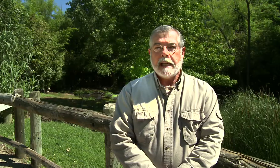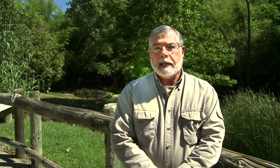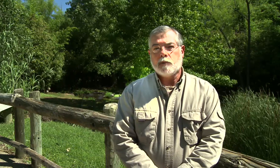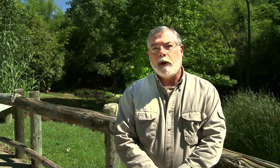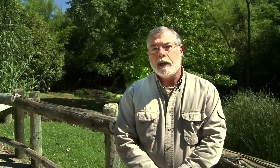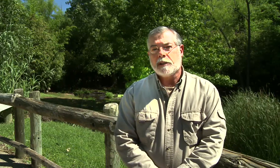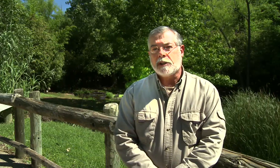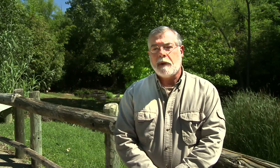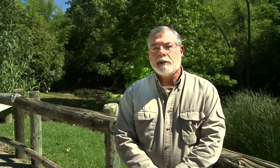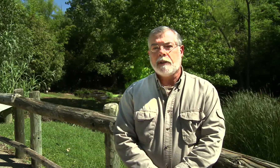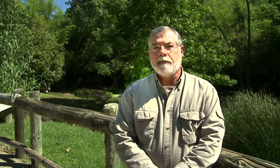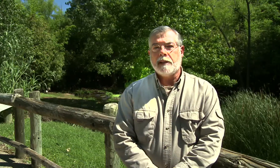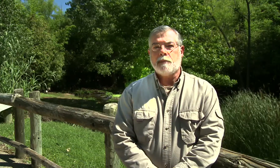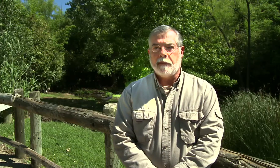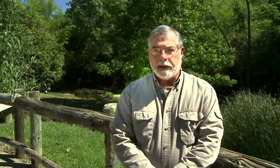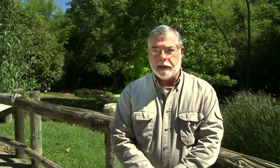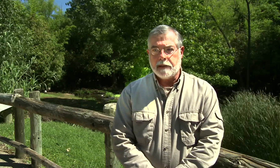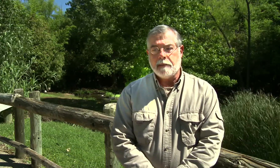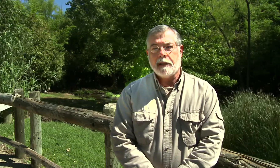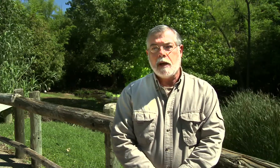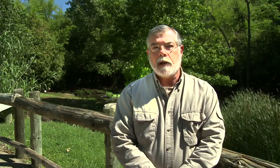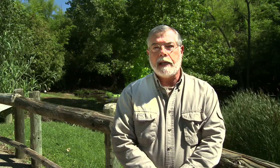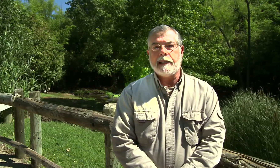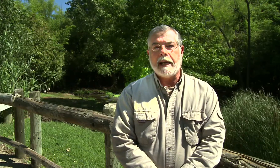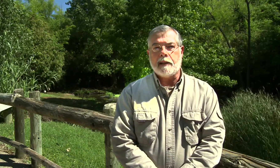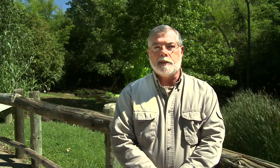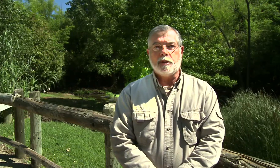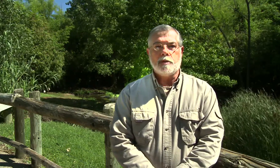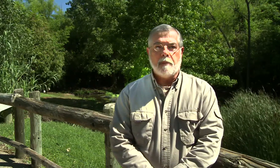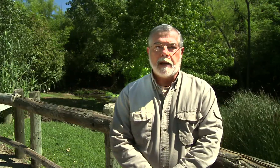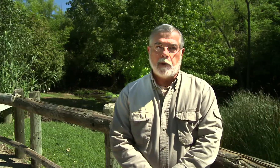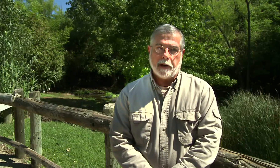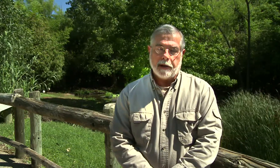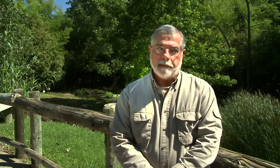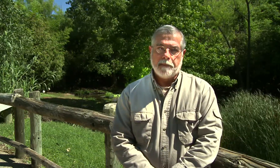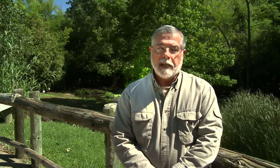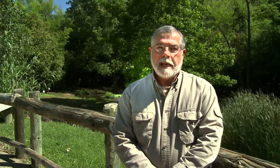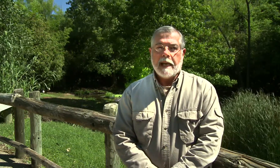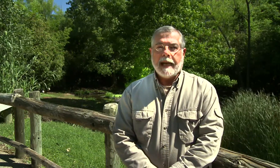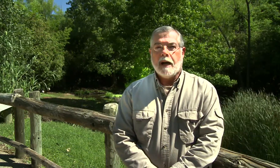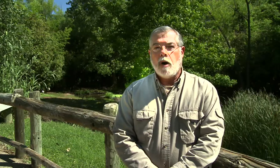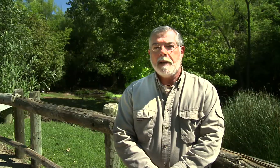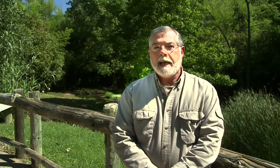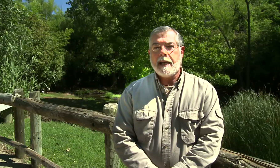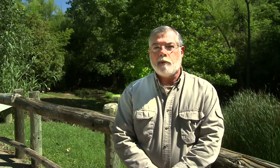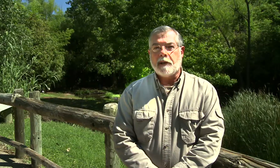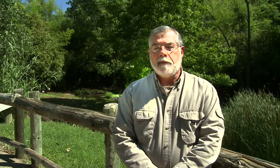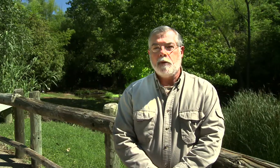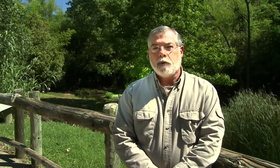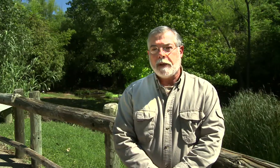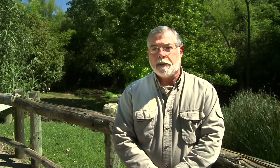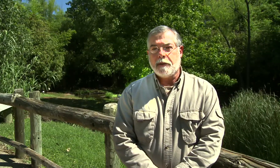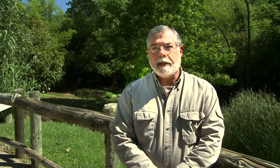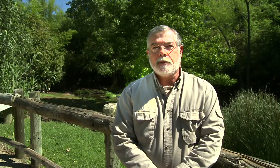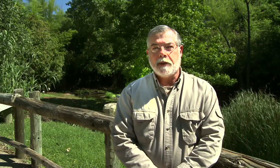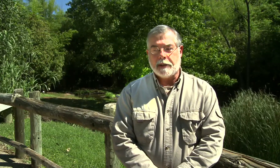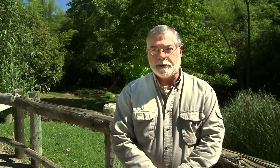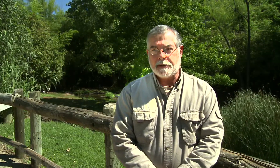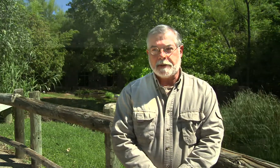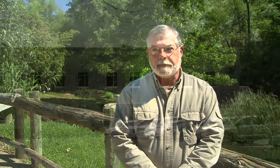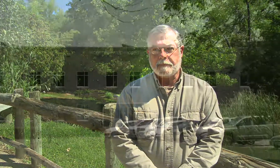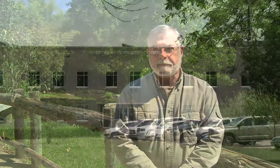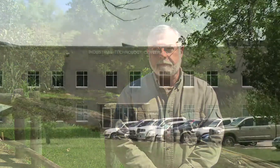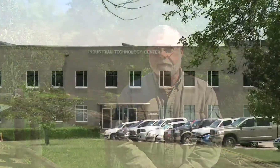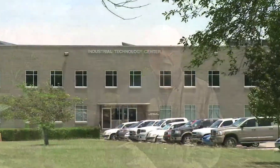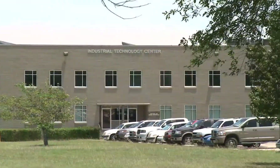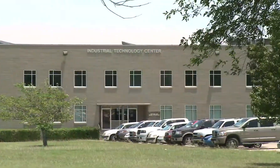tortoises, as well as a special events pavilion to be located down in the zoo's meadow area. It all began with a few critical